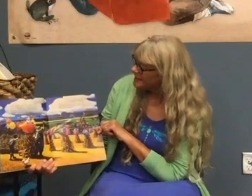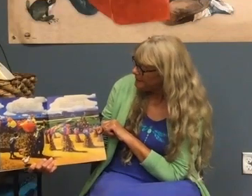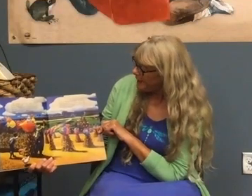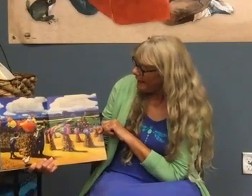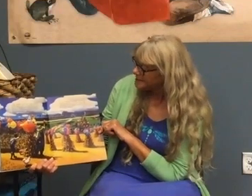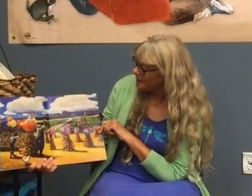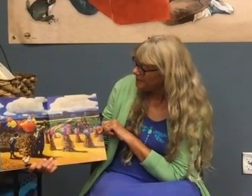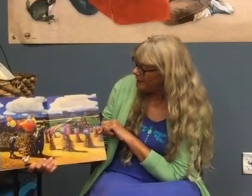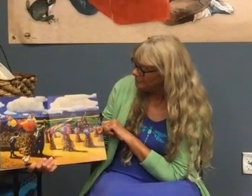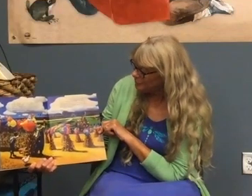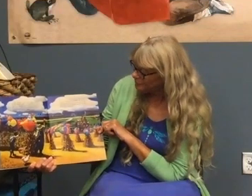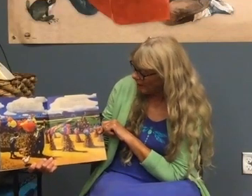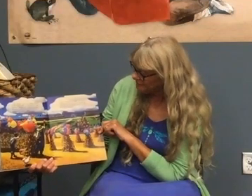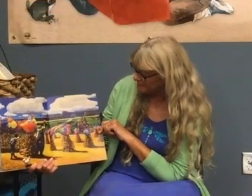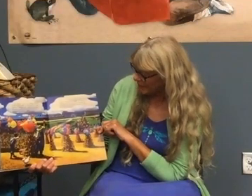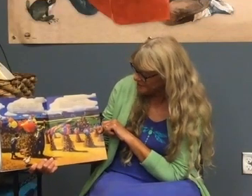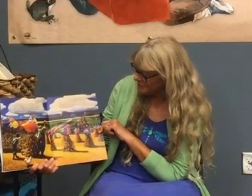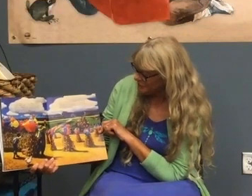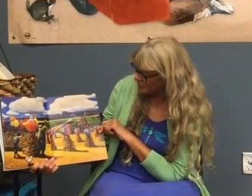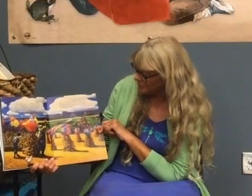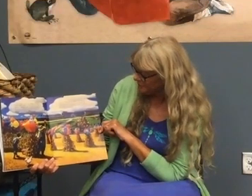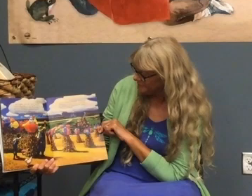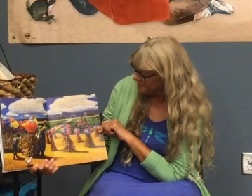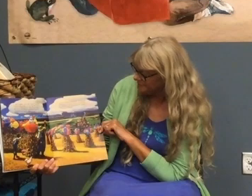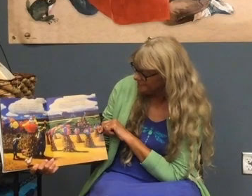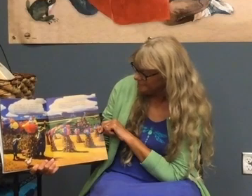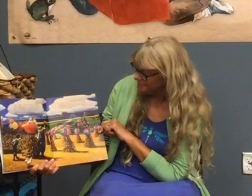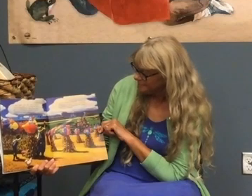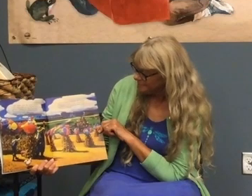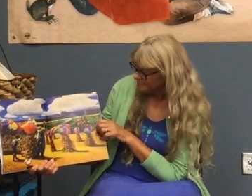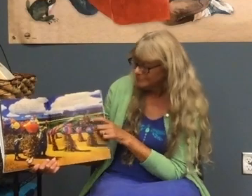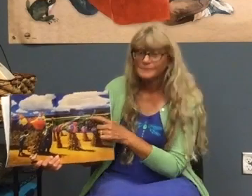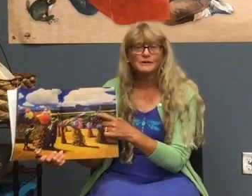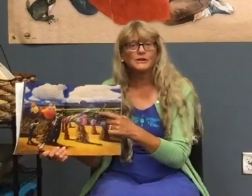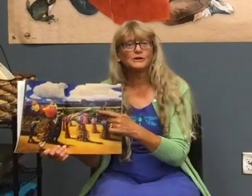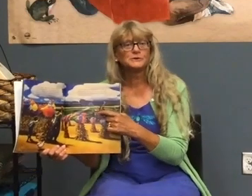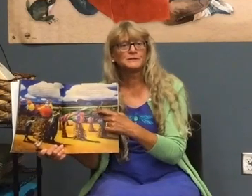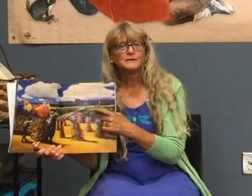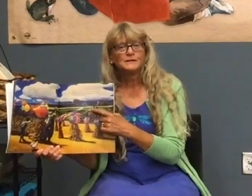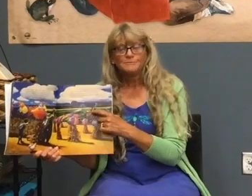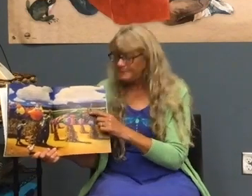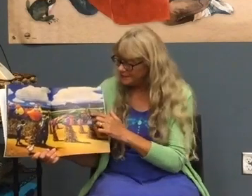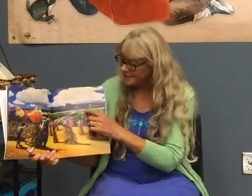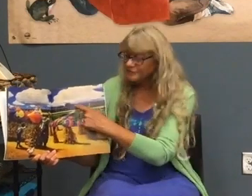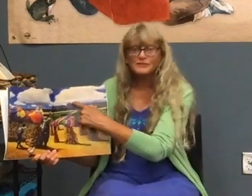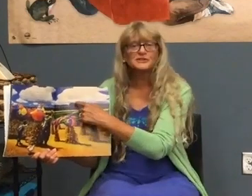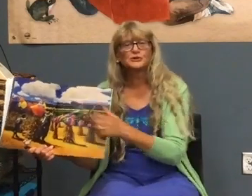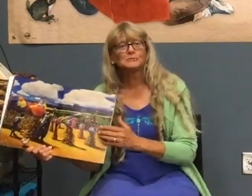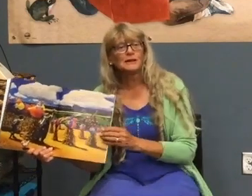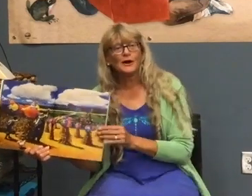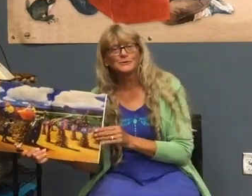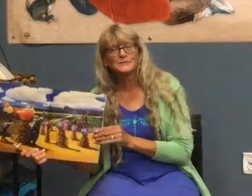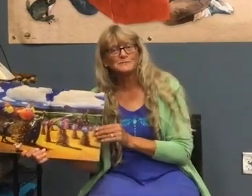balloons, he packed up and moved off to parts unknown. There he goes. Maybe he's heading for the